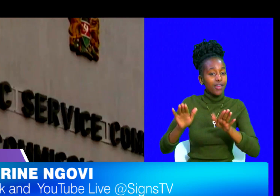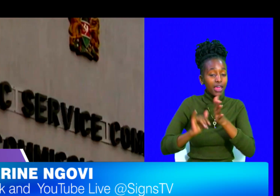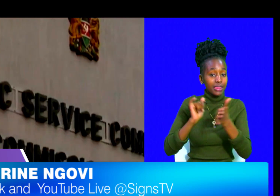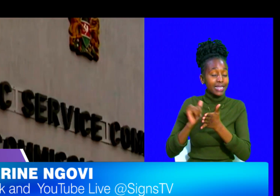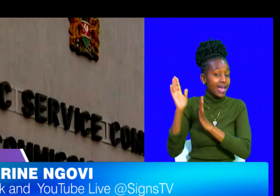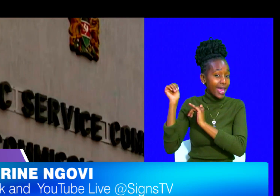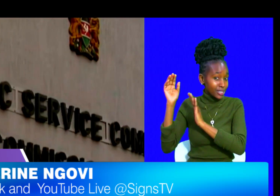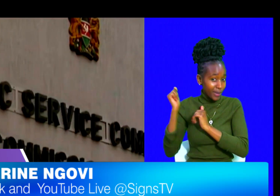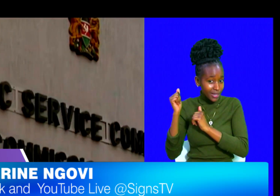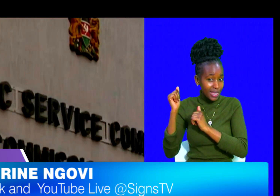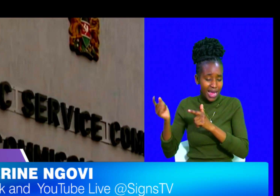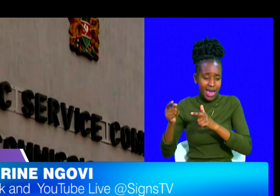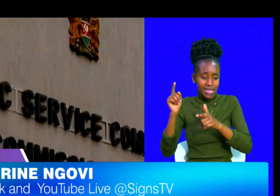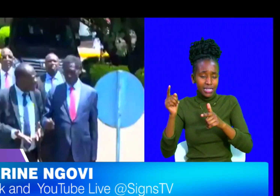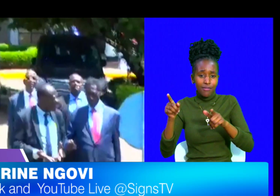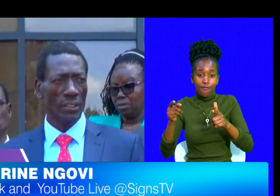is not what they brought to us.